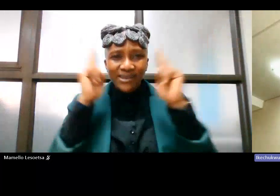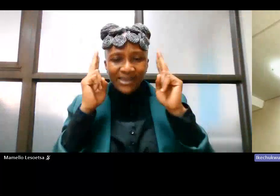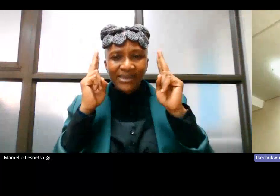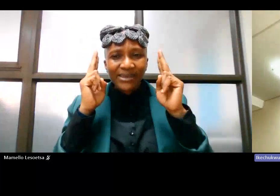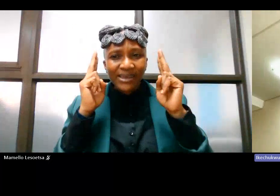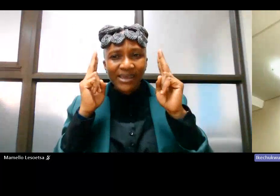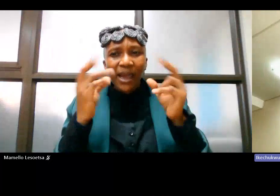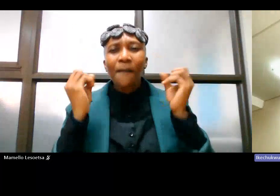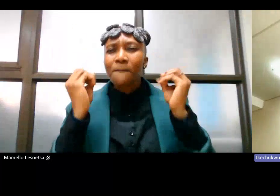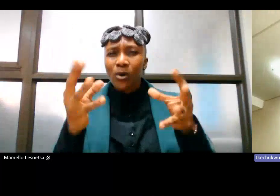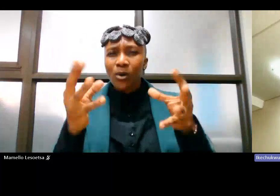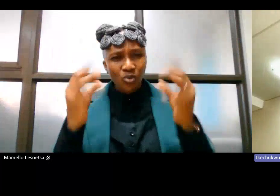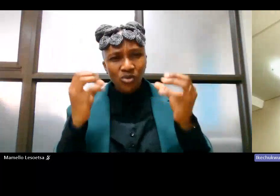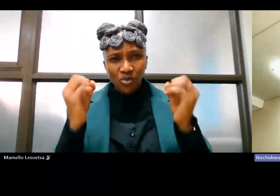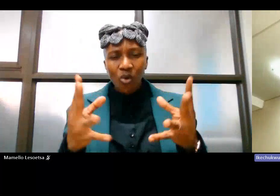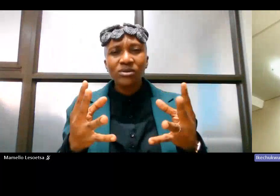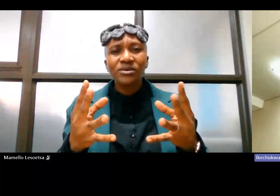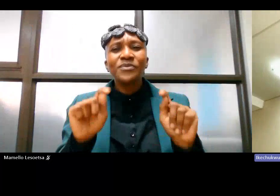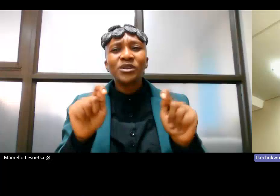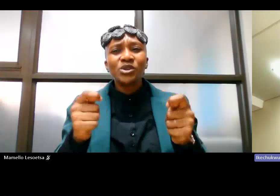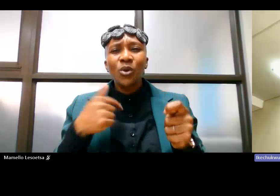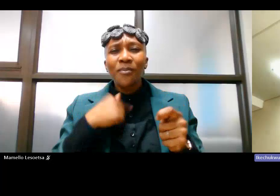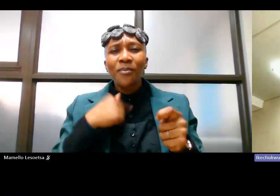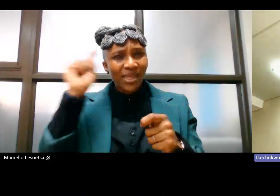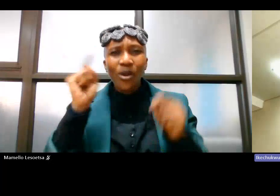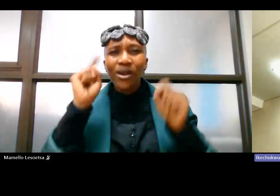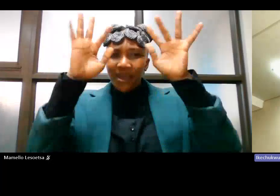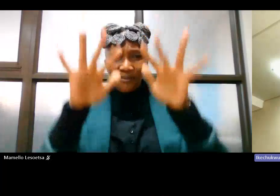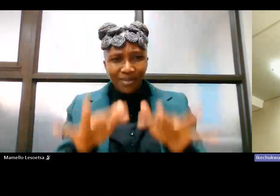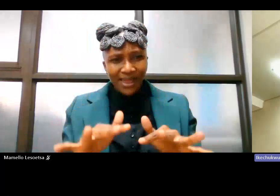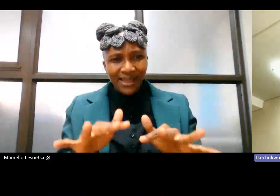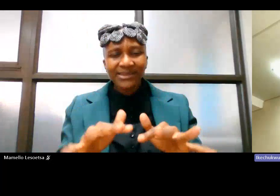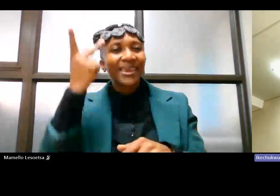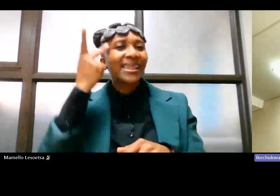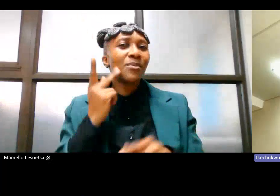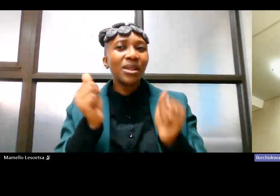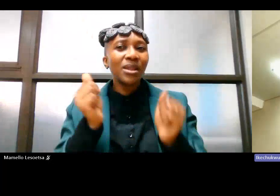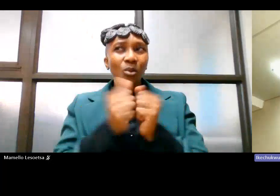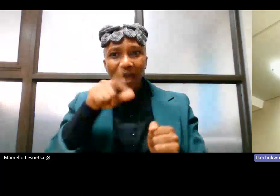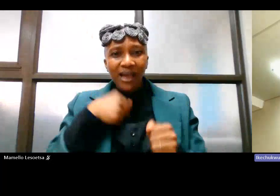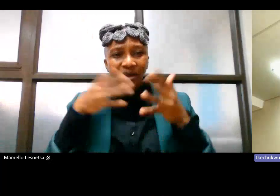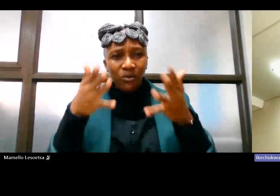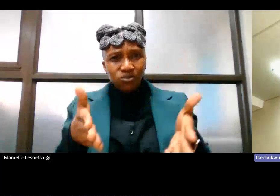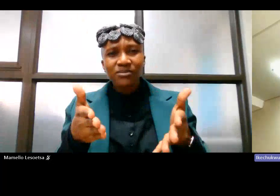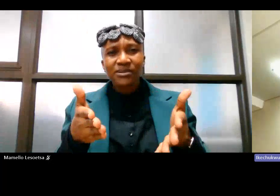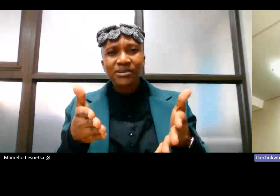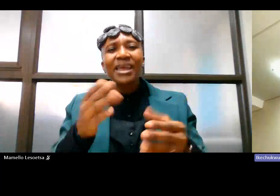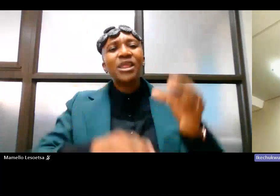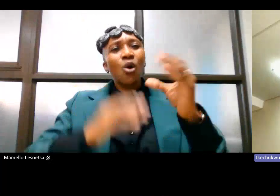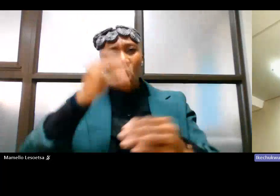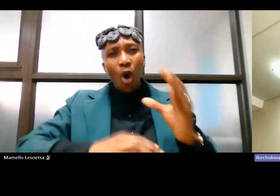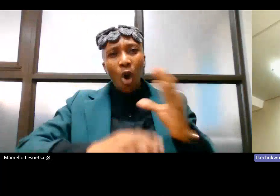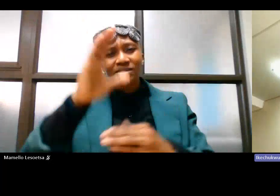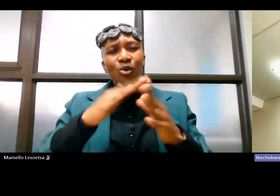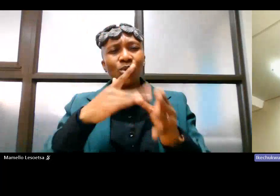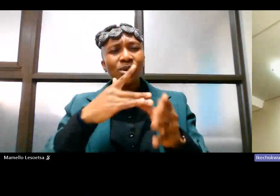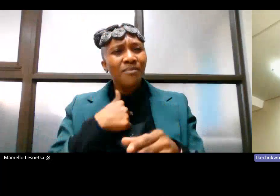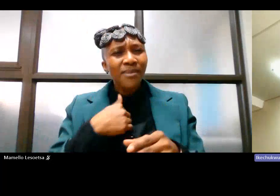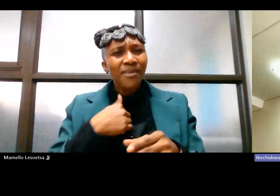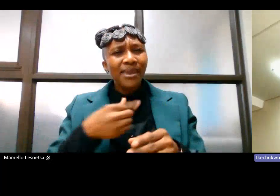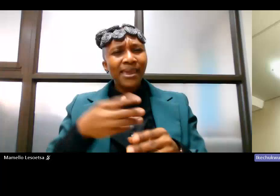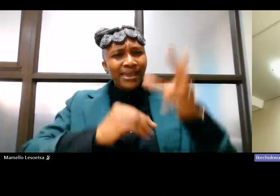impairment. So I think it's a blessing with Kelly being with us on the course, because I'm learning a lot, extra lot,